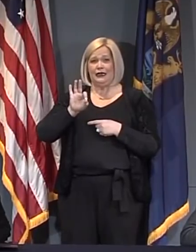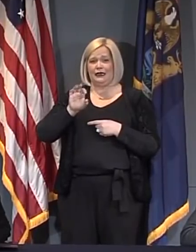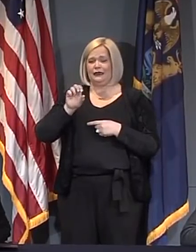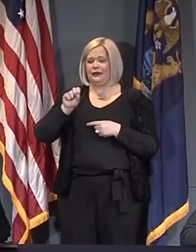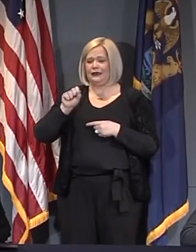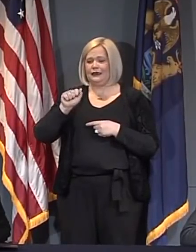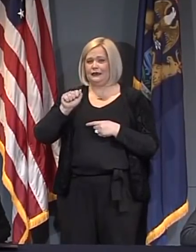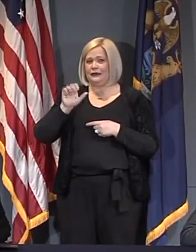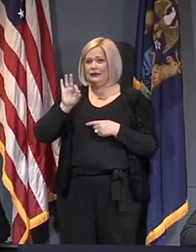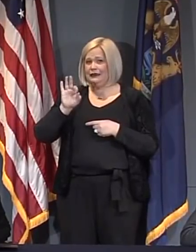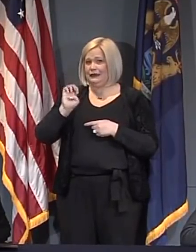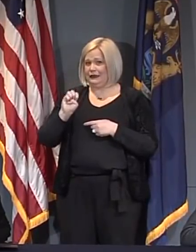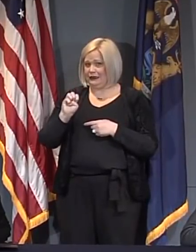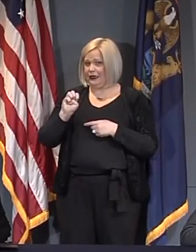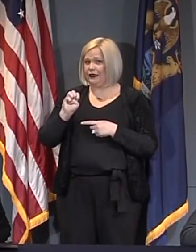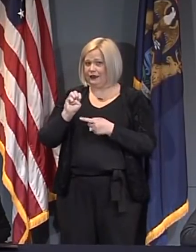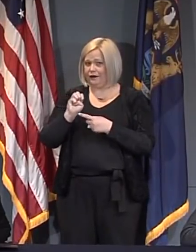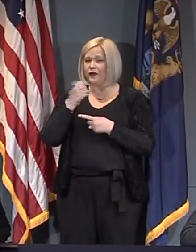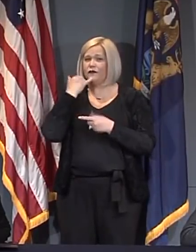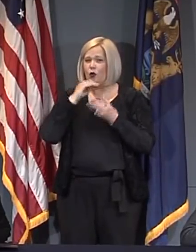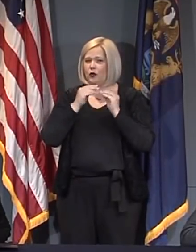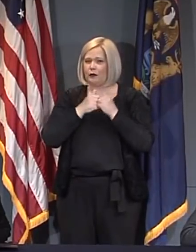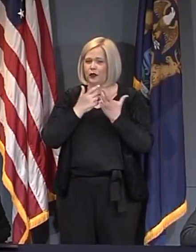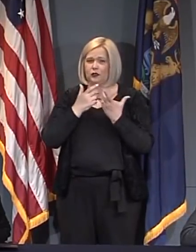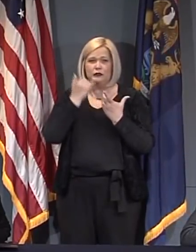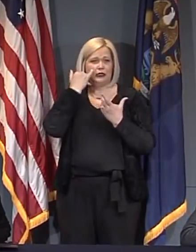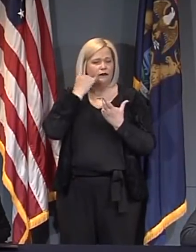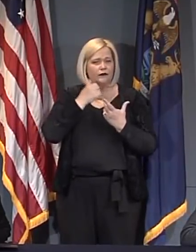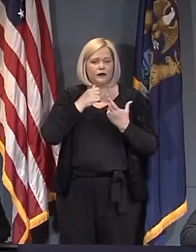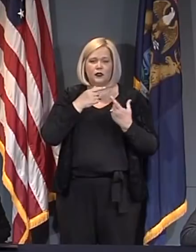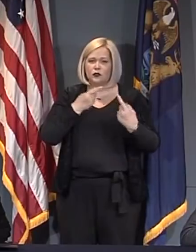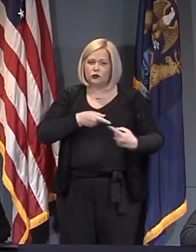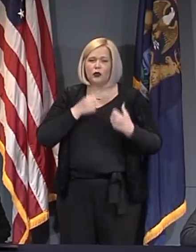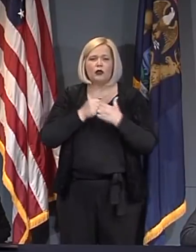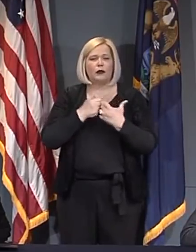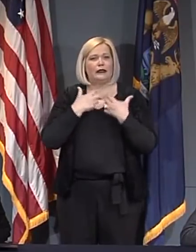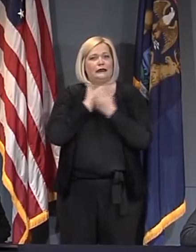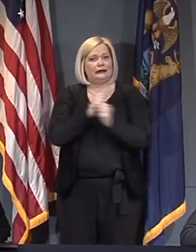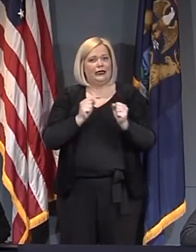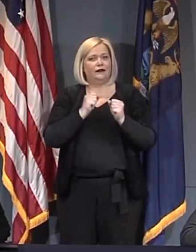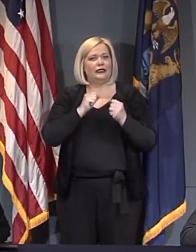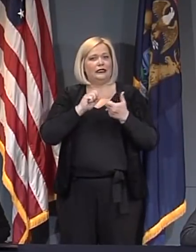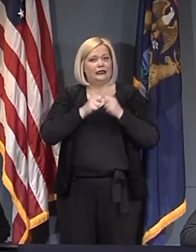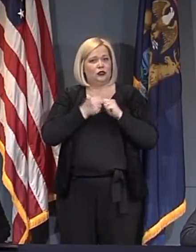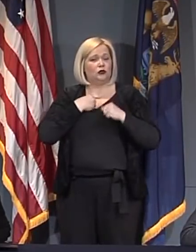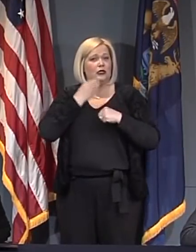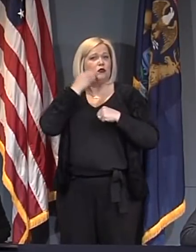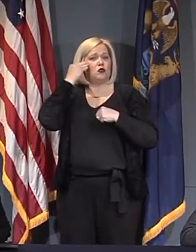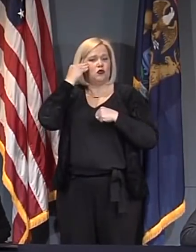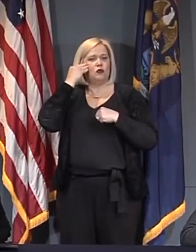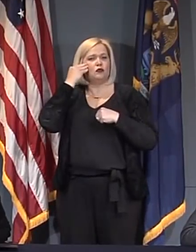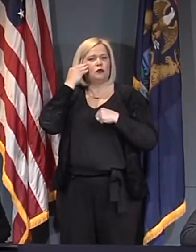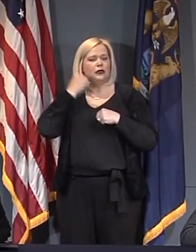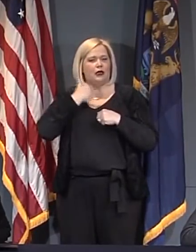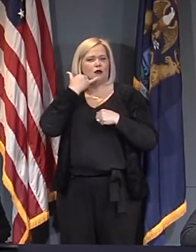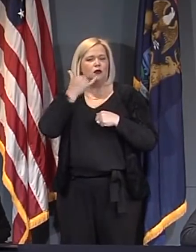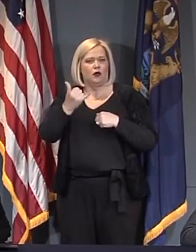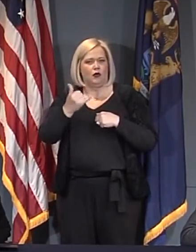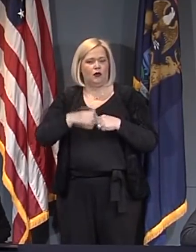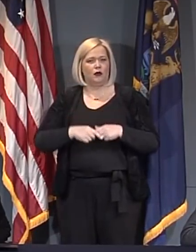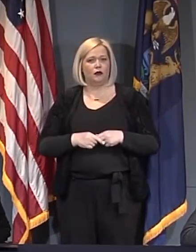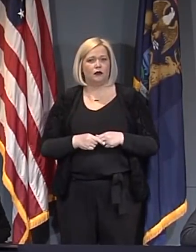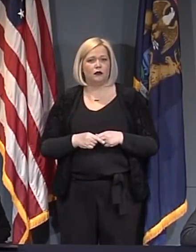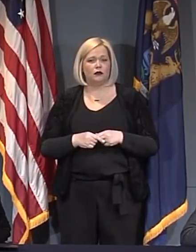1-800-799-SAFE, S-A-F-E. They're available whenever you need them. So in the last 48 hours, we've had a number